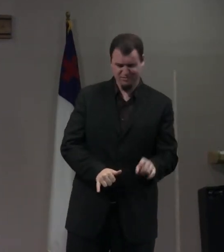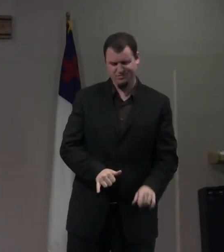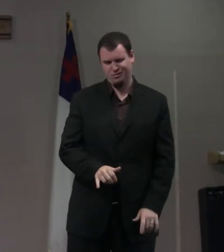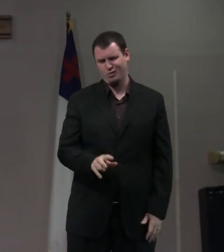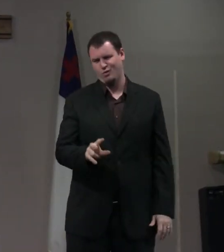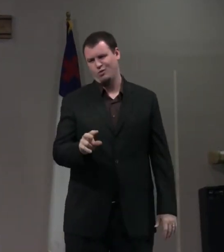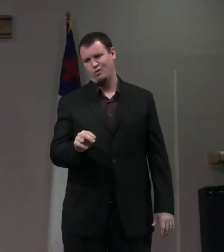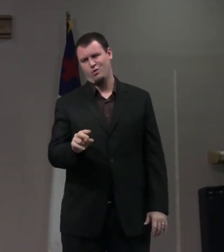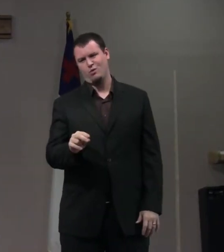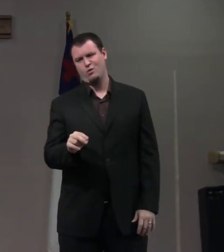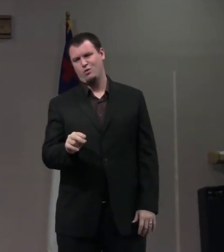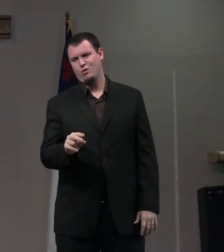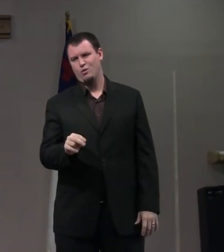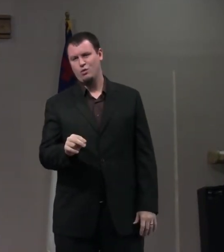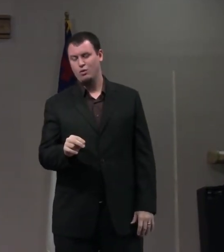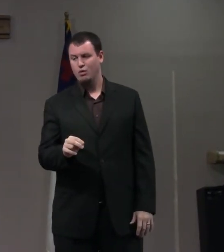that? No.